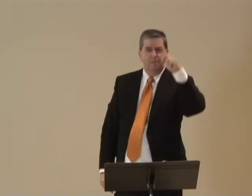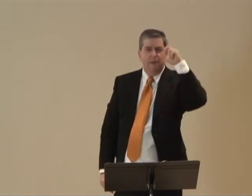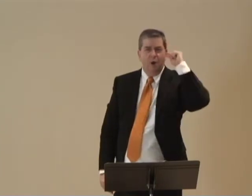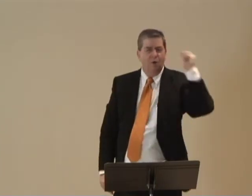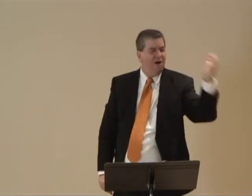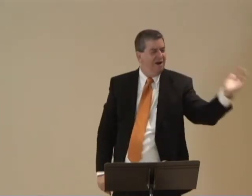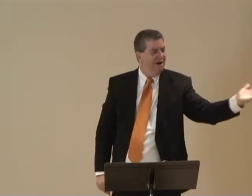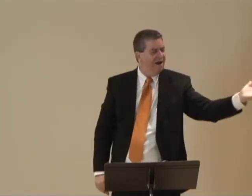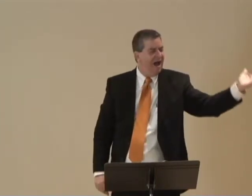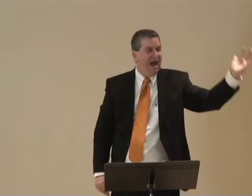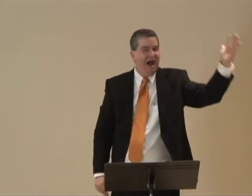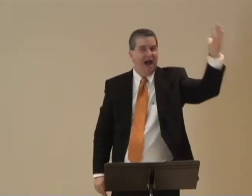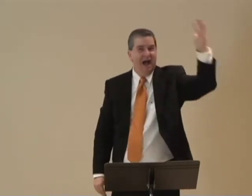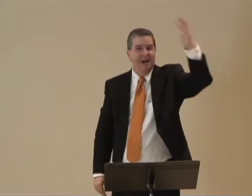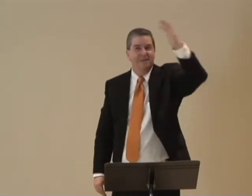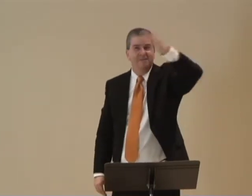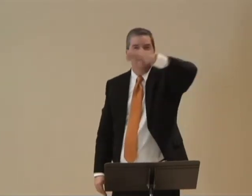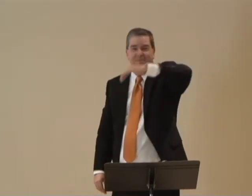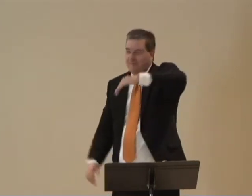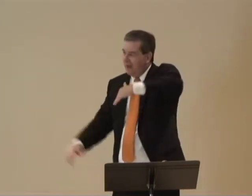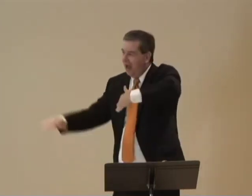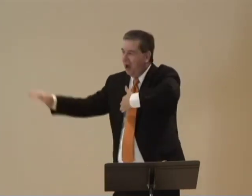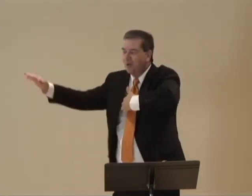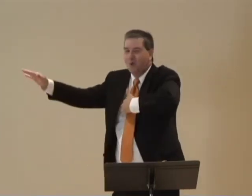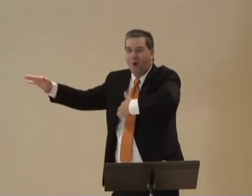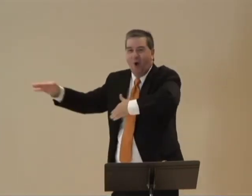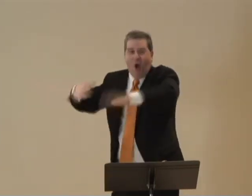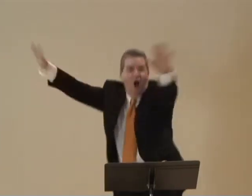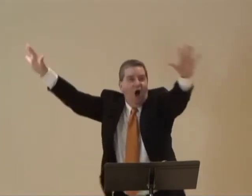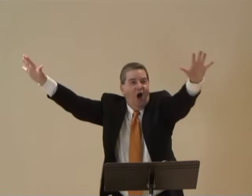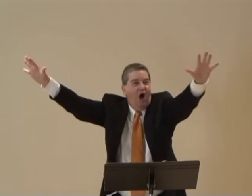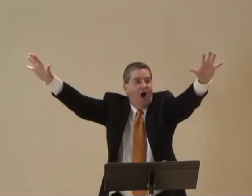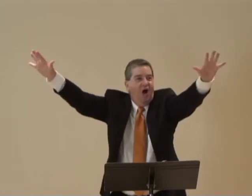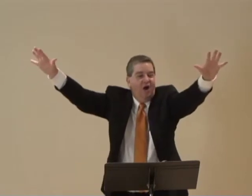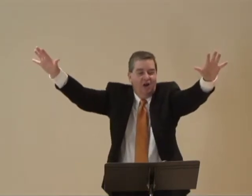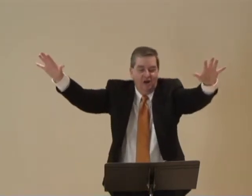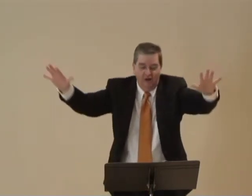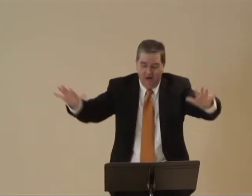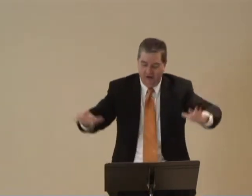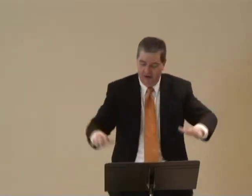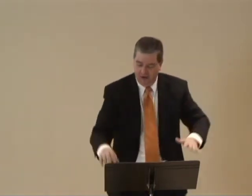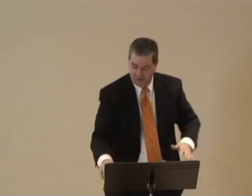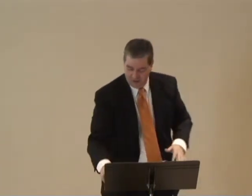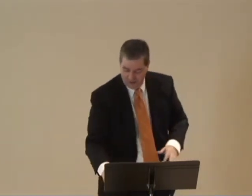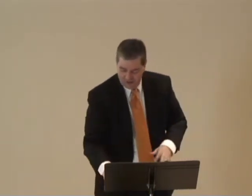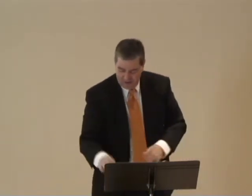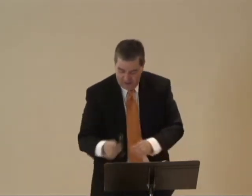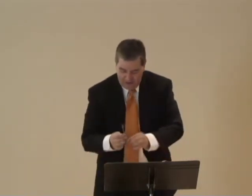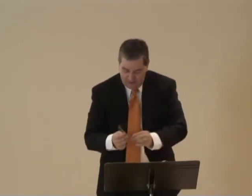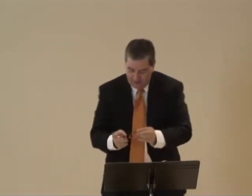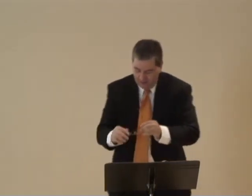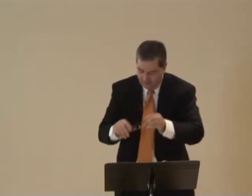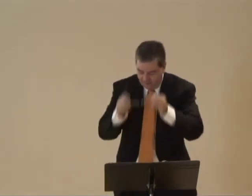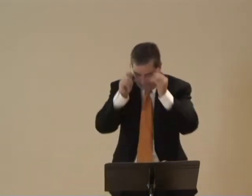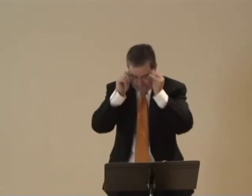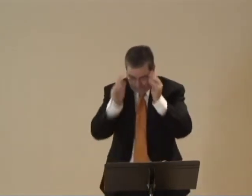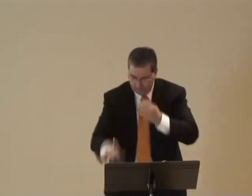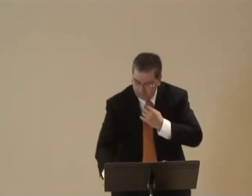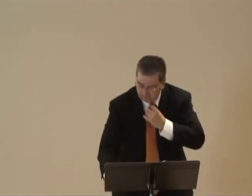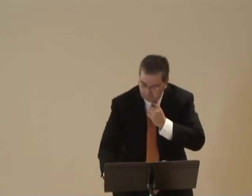But I stood on the Word of God like Moses did. I had to faith. And I had to believe that God would take care of us